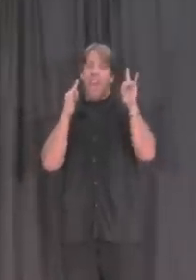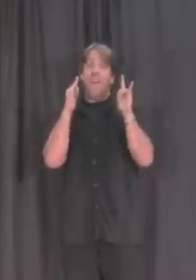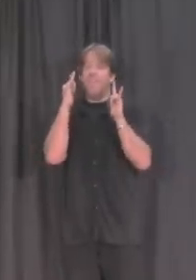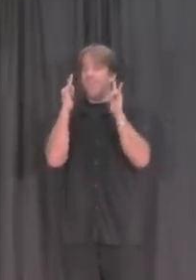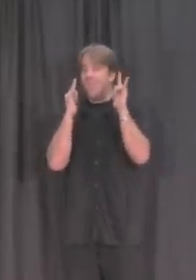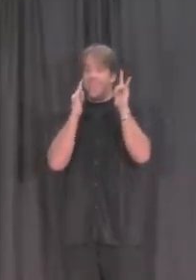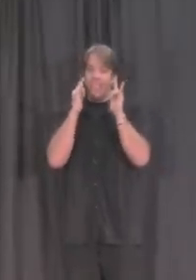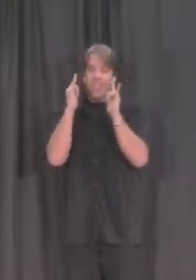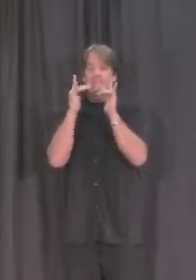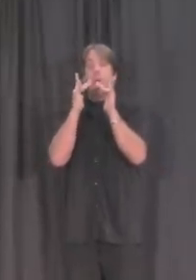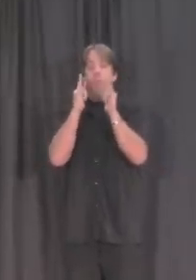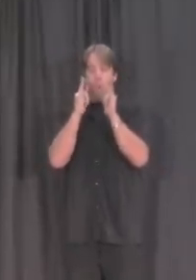They fell in love.